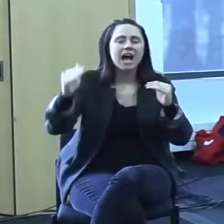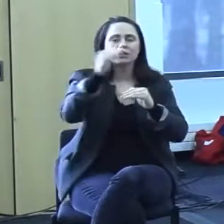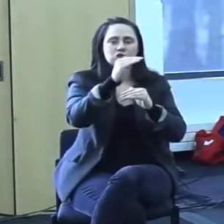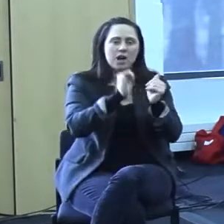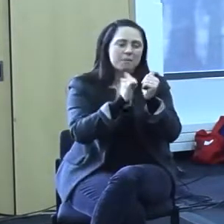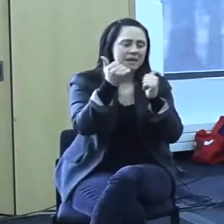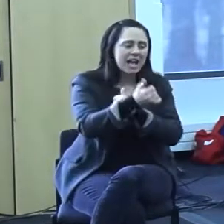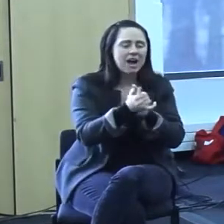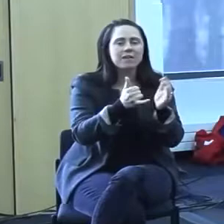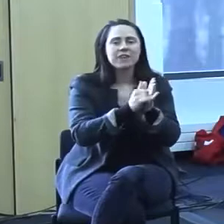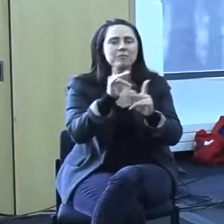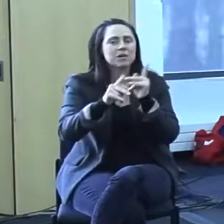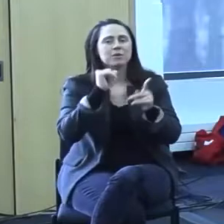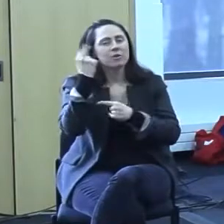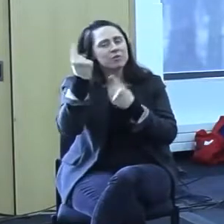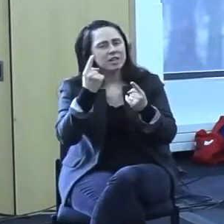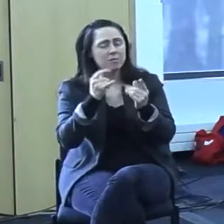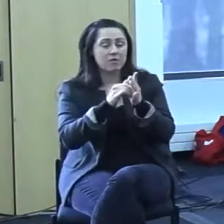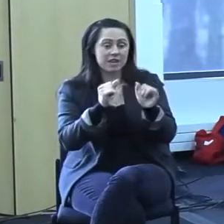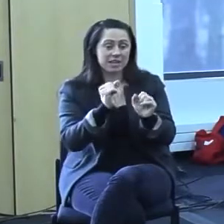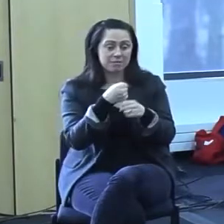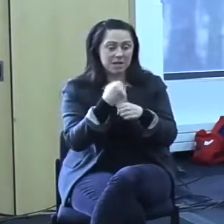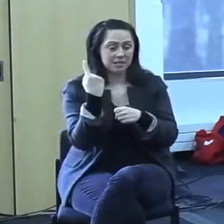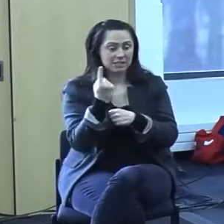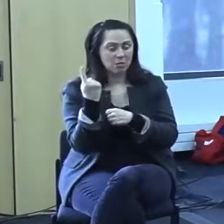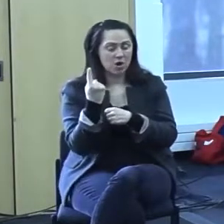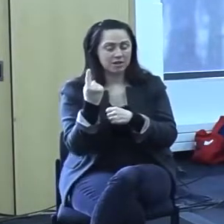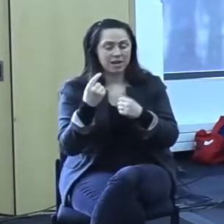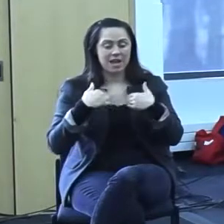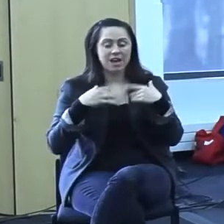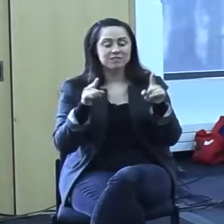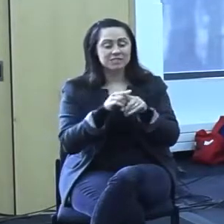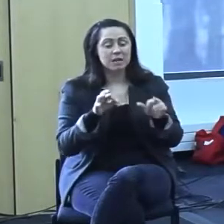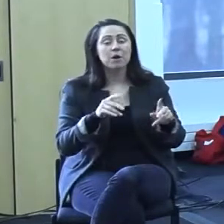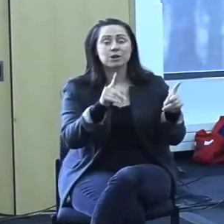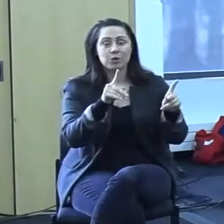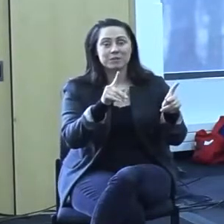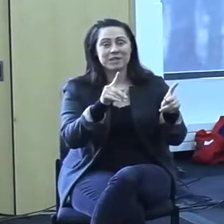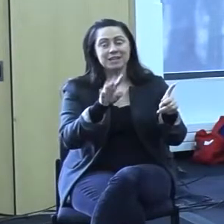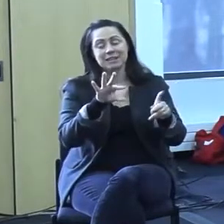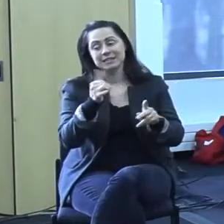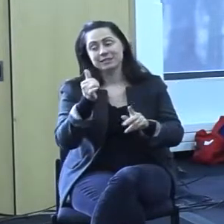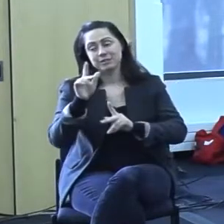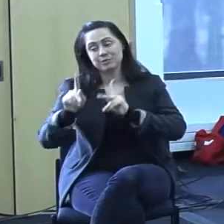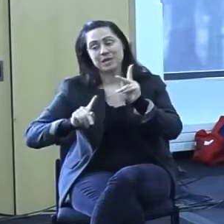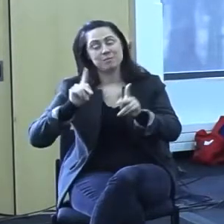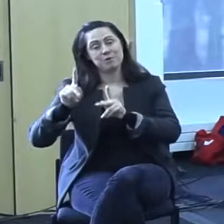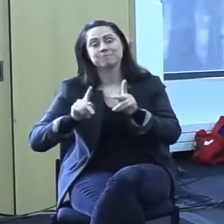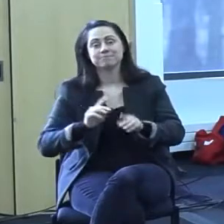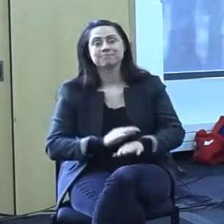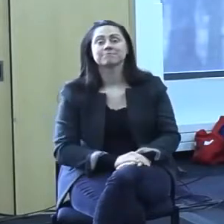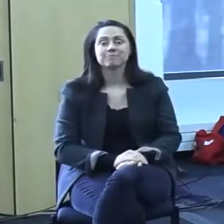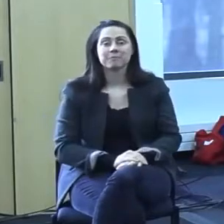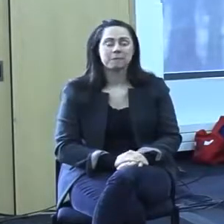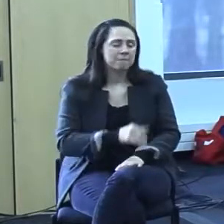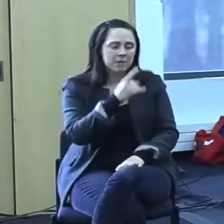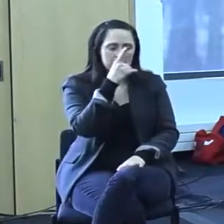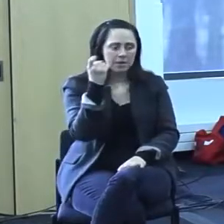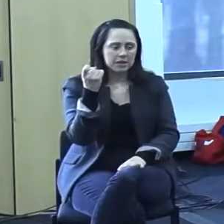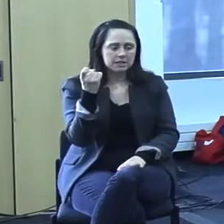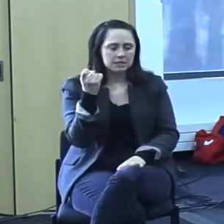about that can make someone have the same opportunity as anybody else.